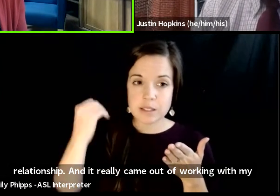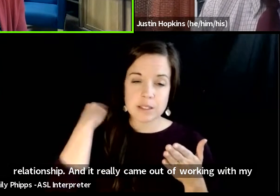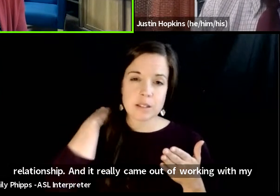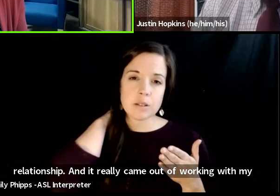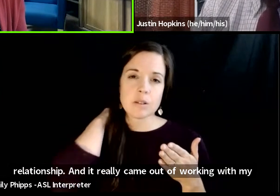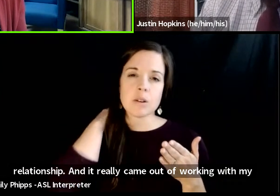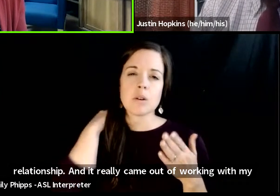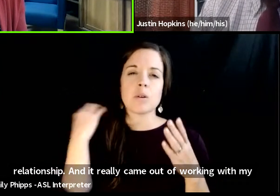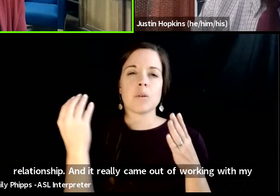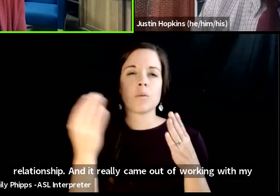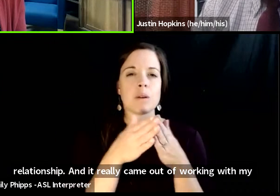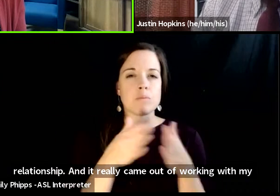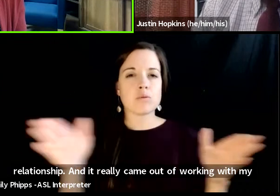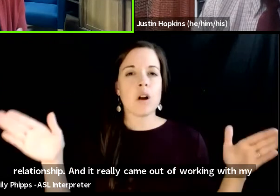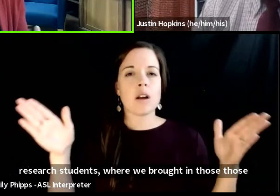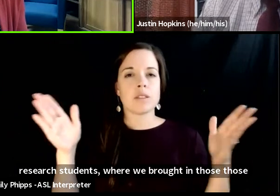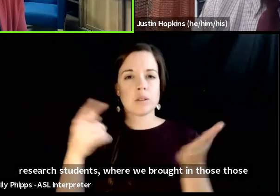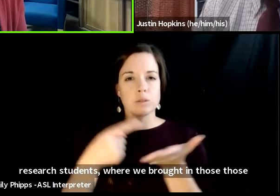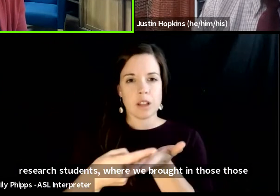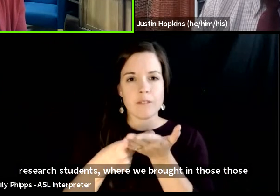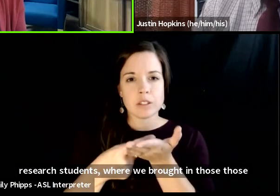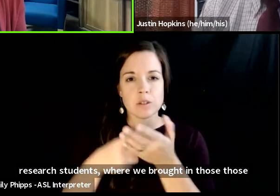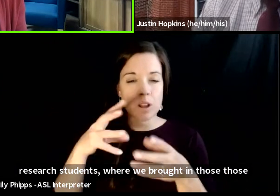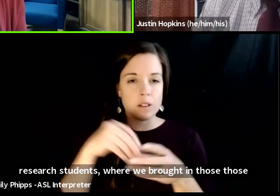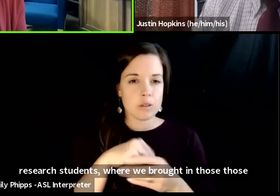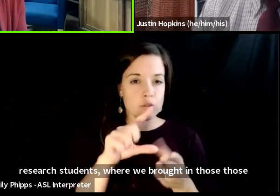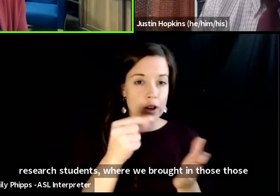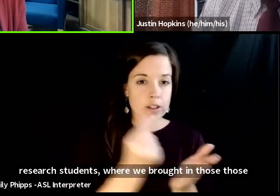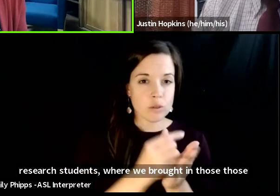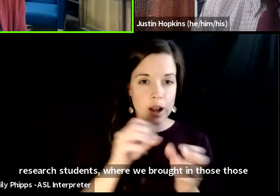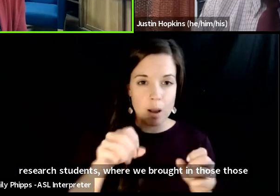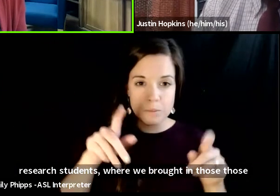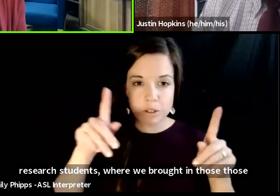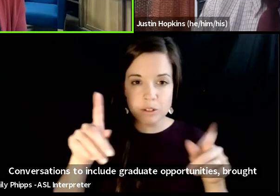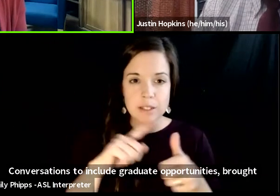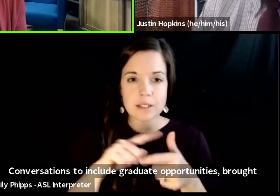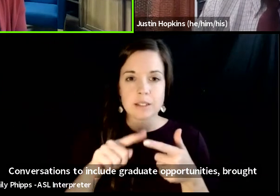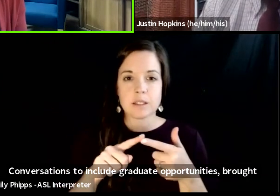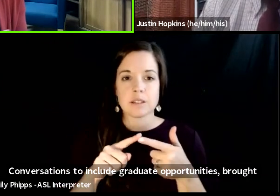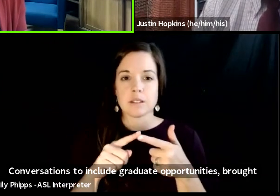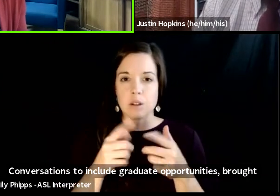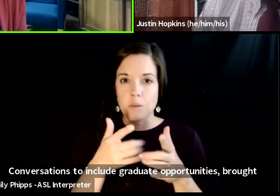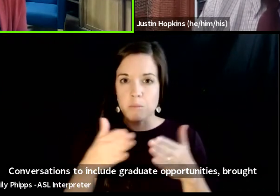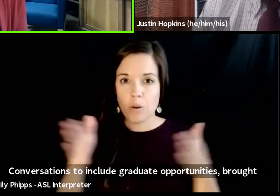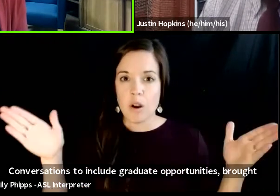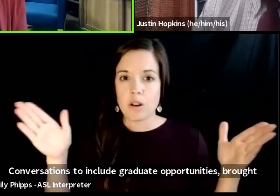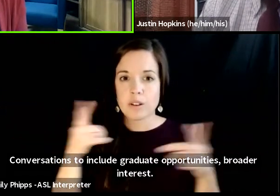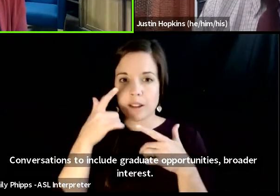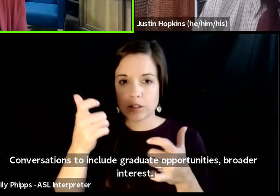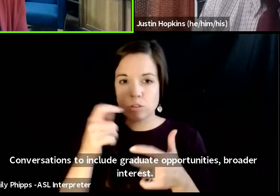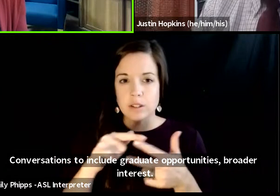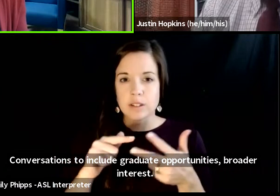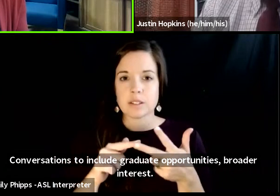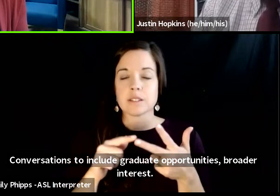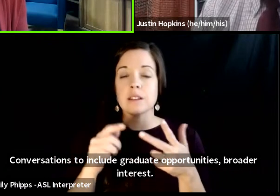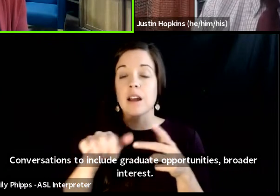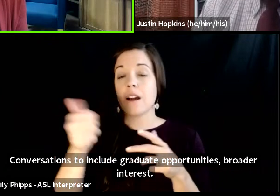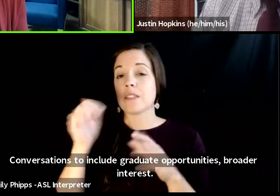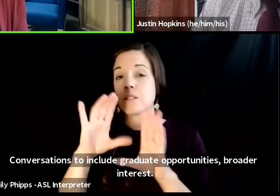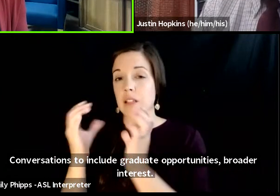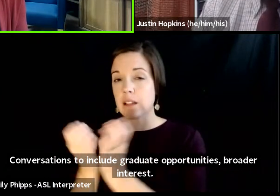broadened those conversations to include graduate opportunities, broader interests, other classes, their